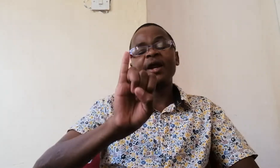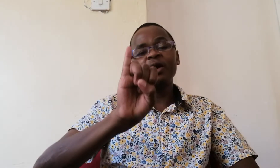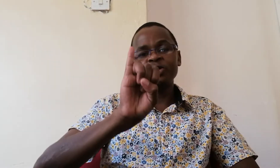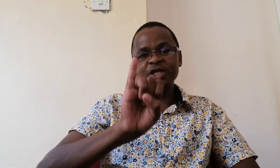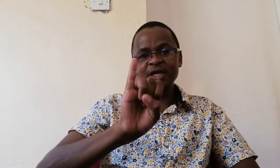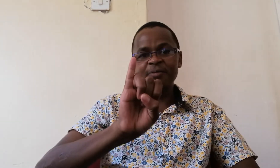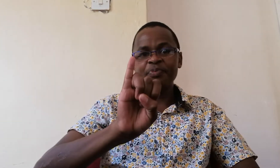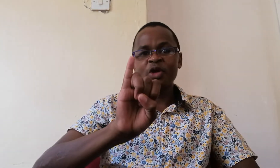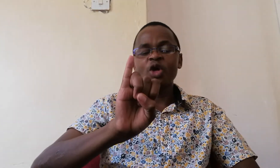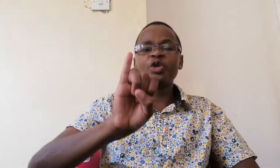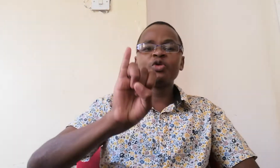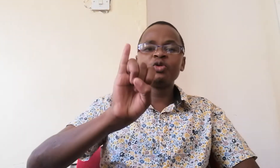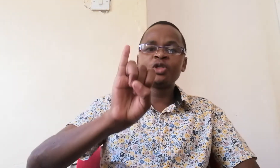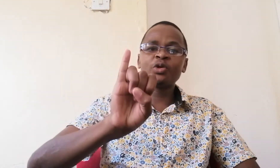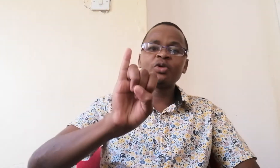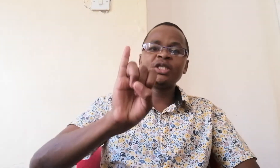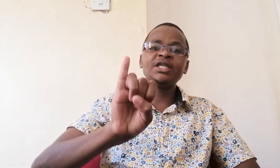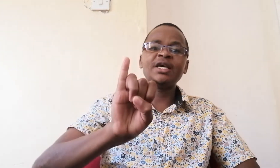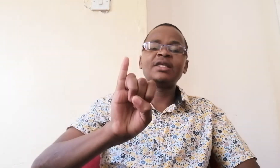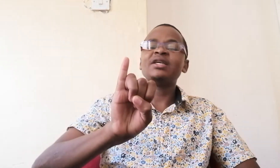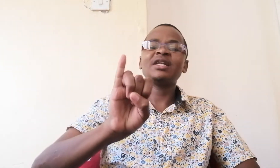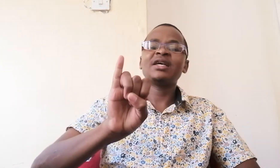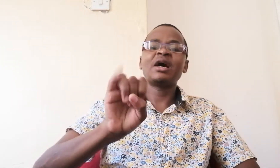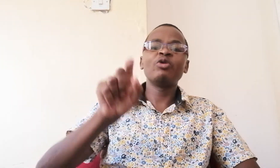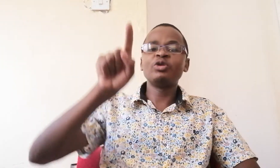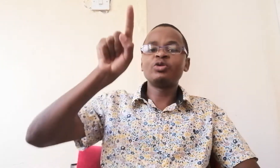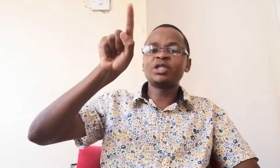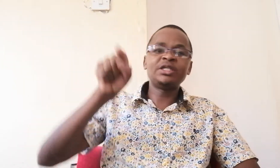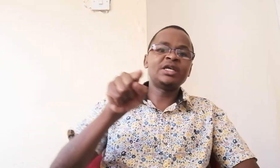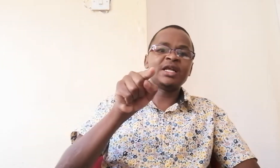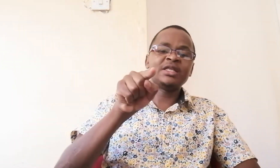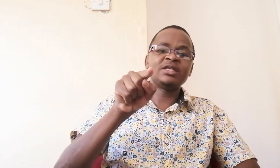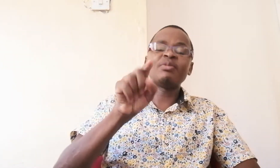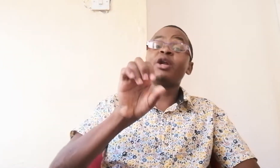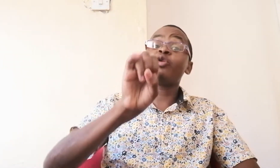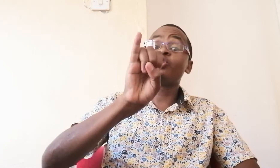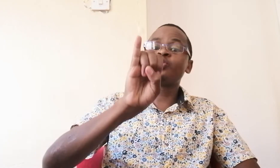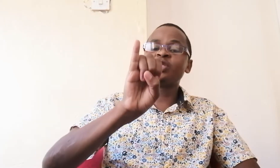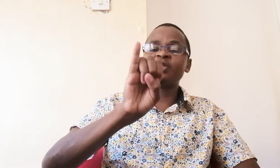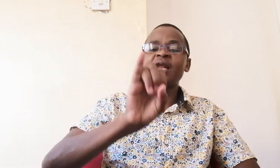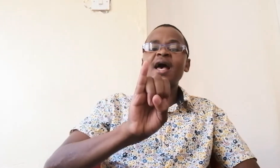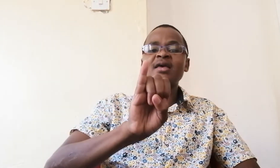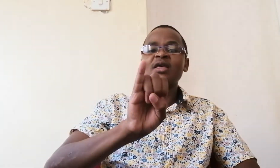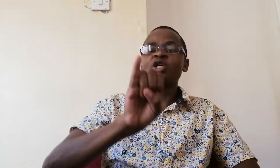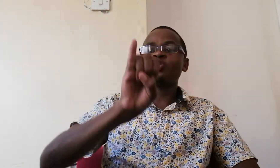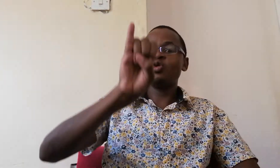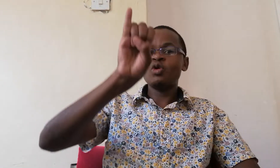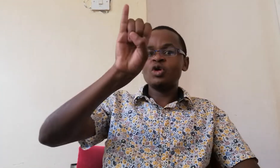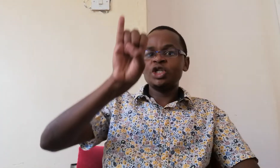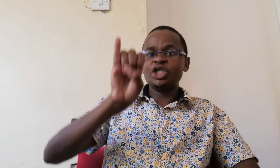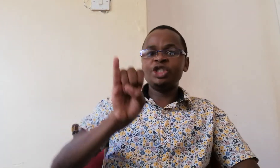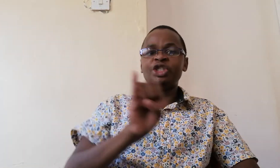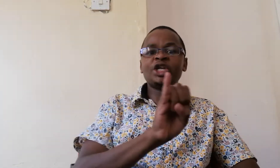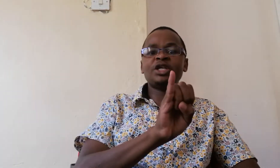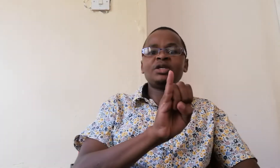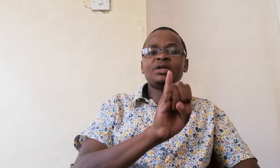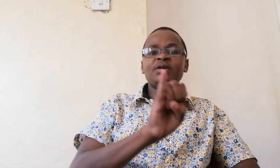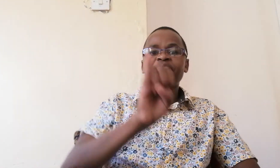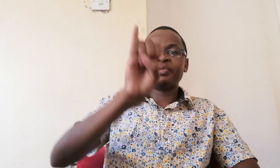Now J, you draw J just like how you draw J like this, but now you draw it with the I. So J,